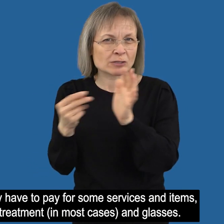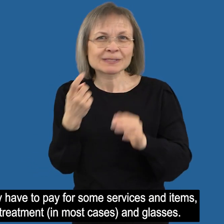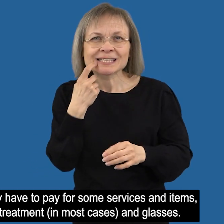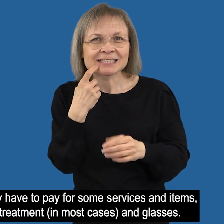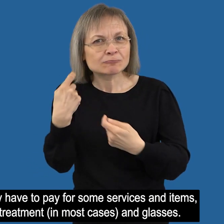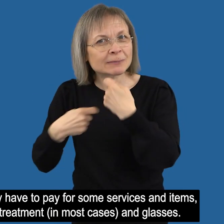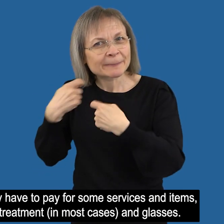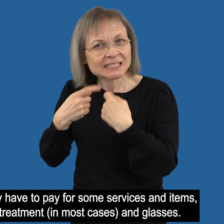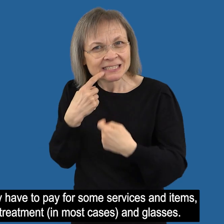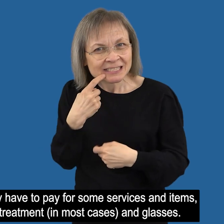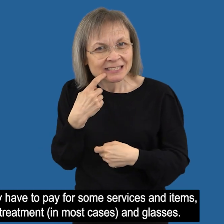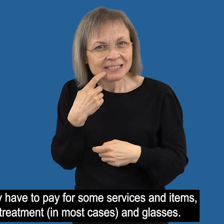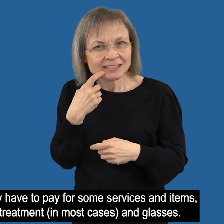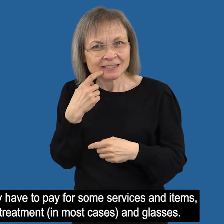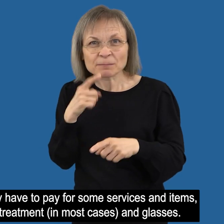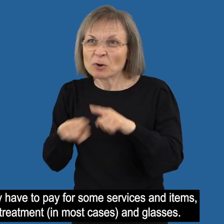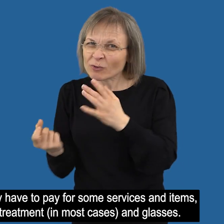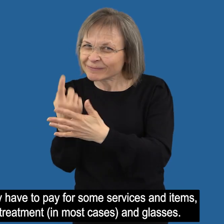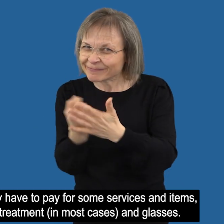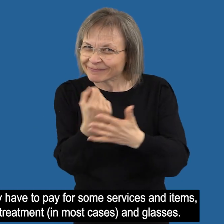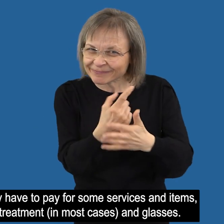most cases, and glasses.